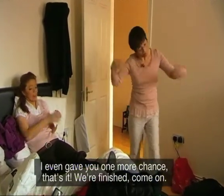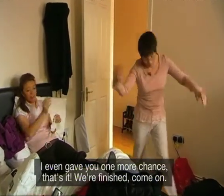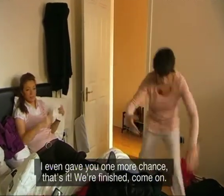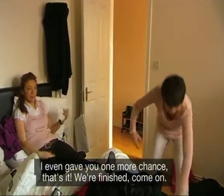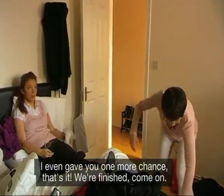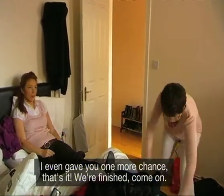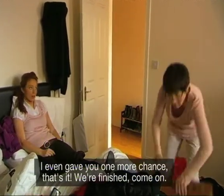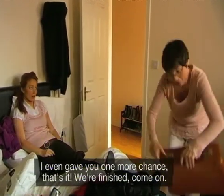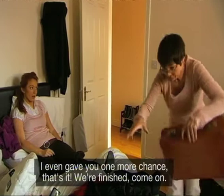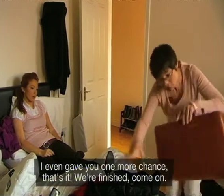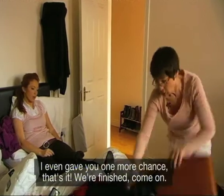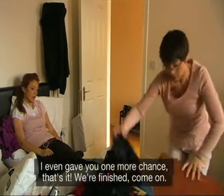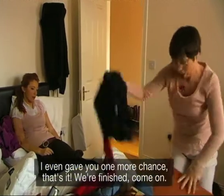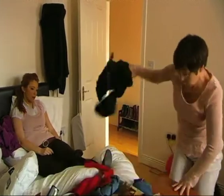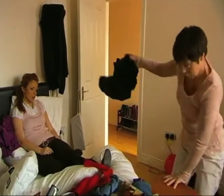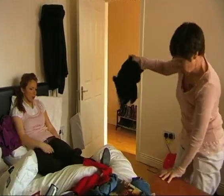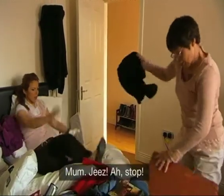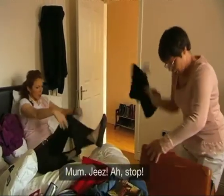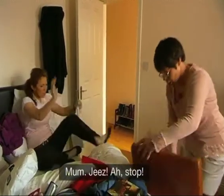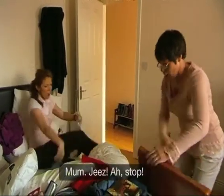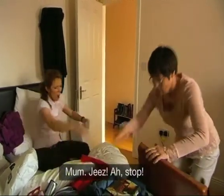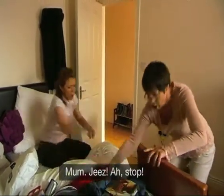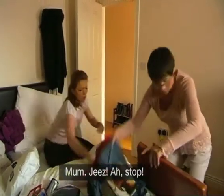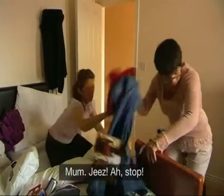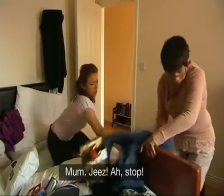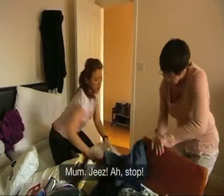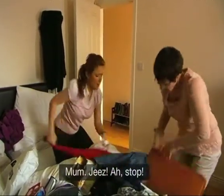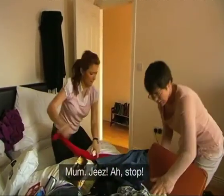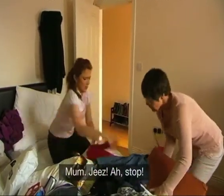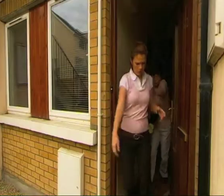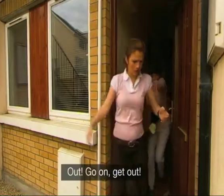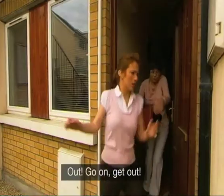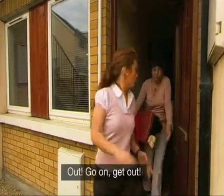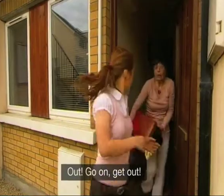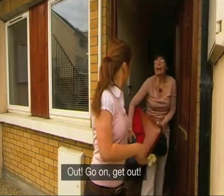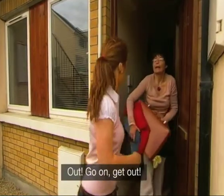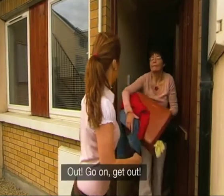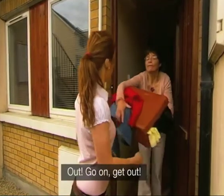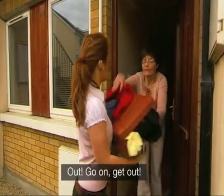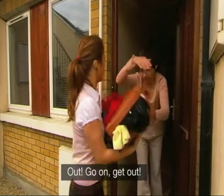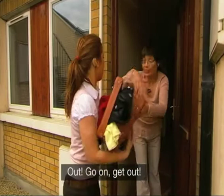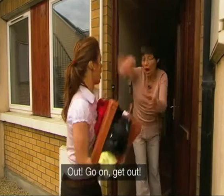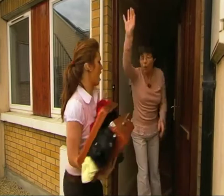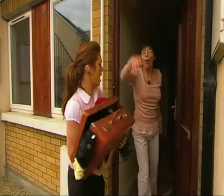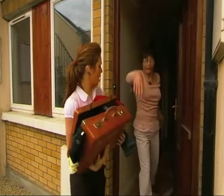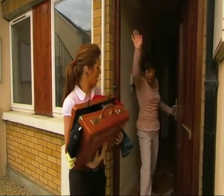it. We're finished. Come on, that's out. Mom, jeez, I'm gonna stop. Out. Go on, get out.